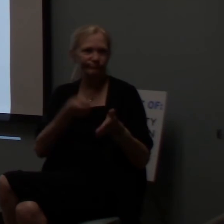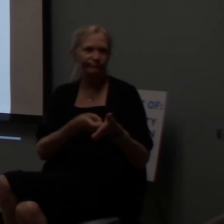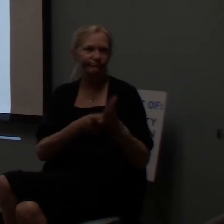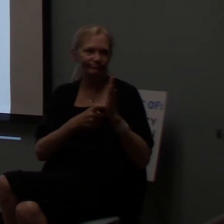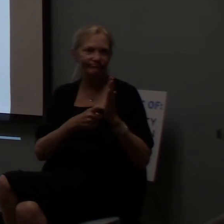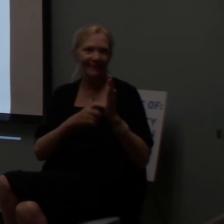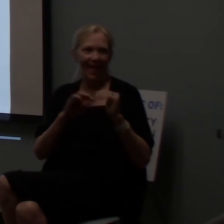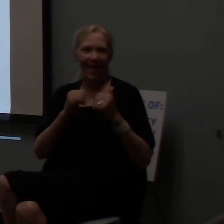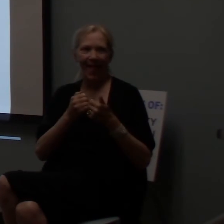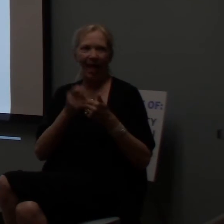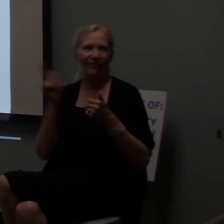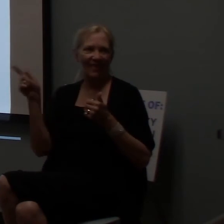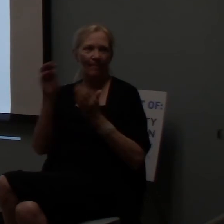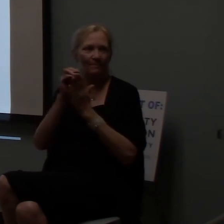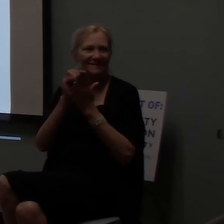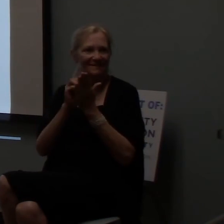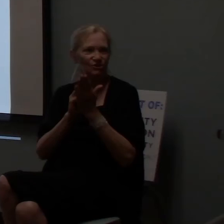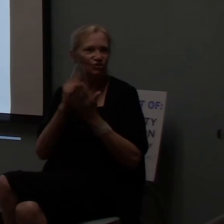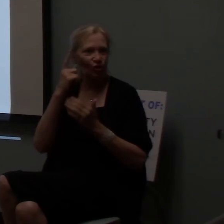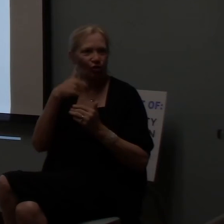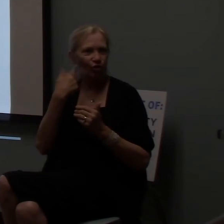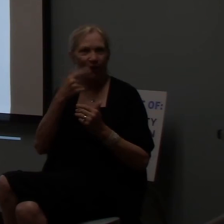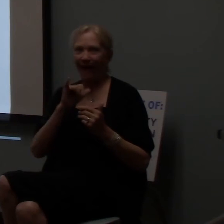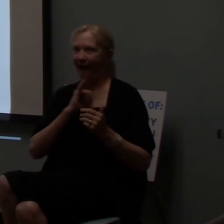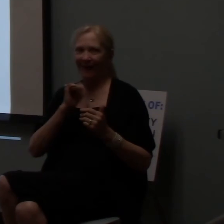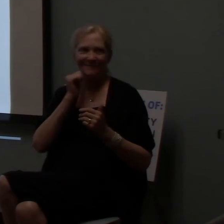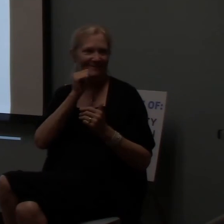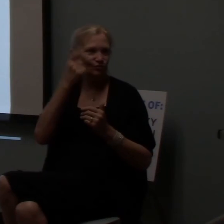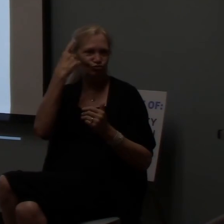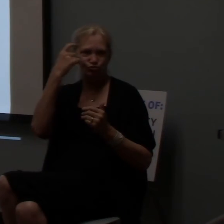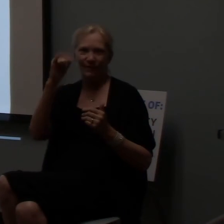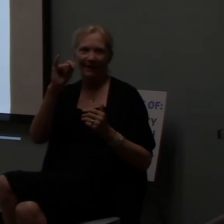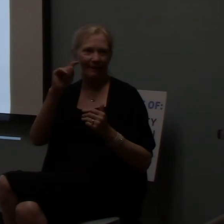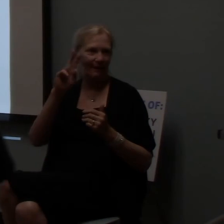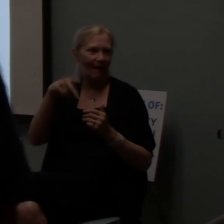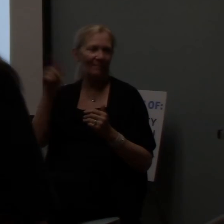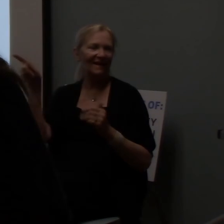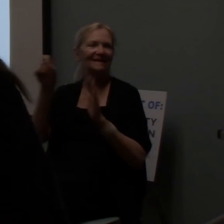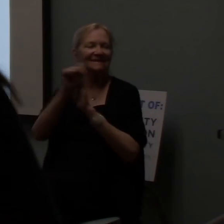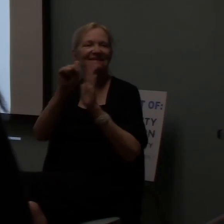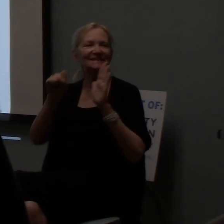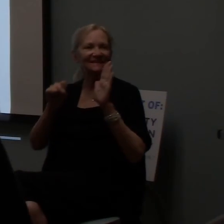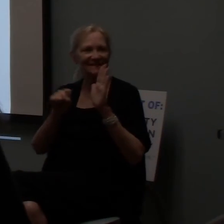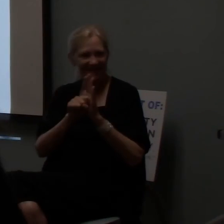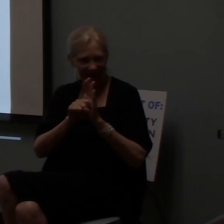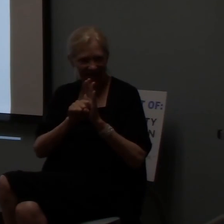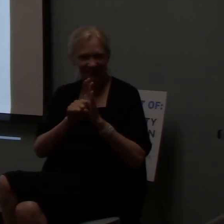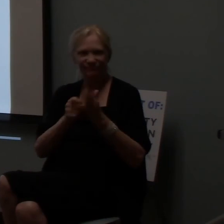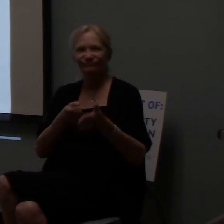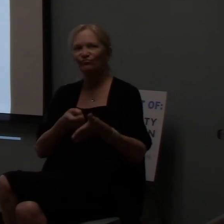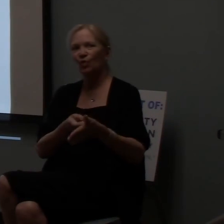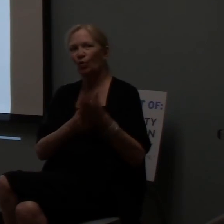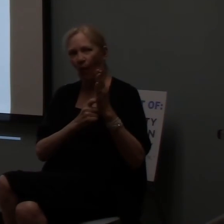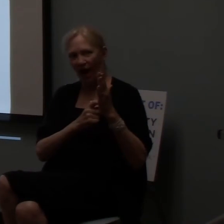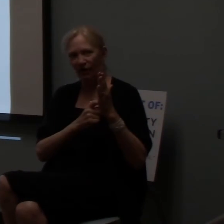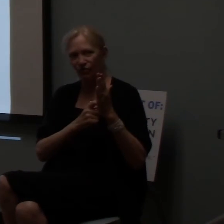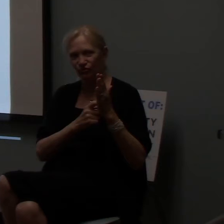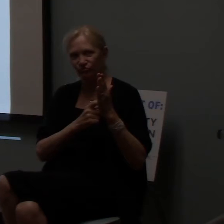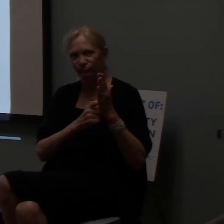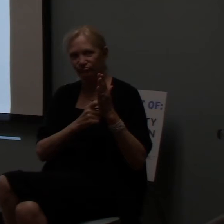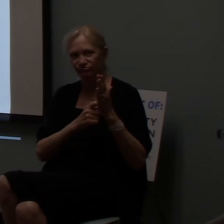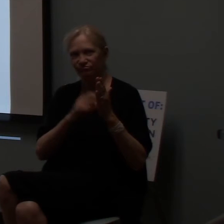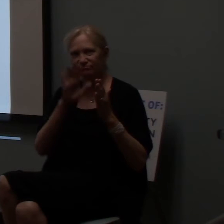this petition looks. I didn't dream this up. This came up, this is required by the state